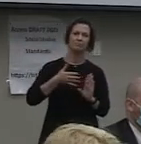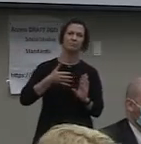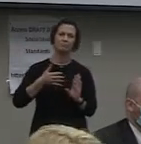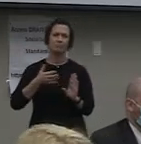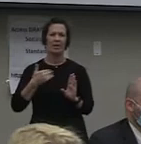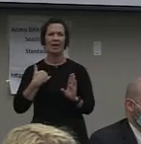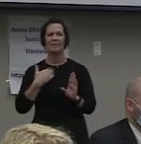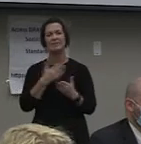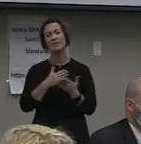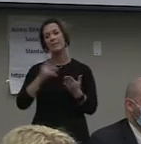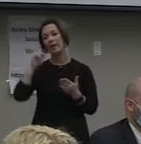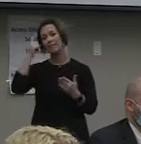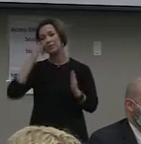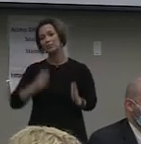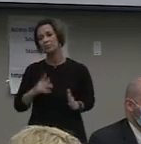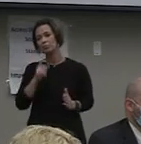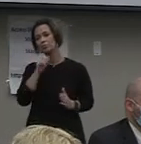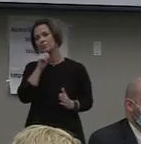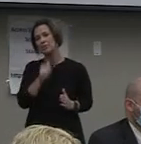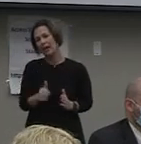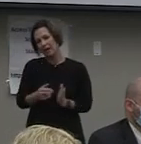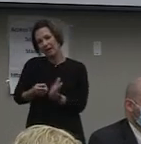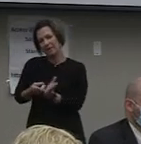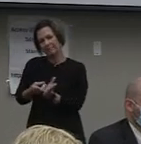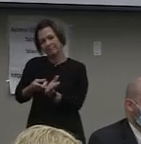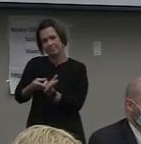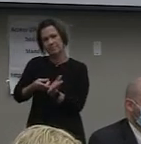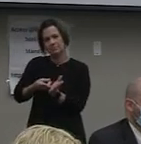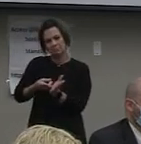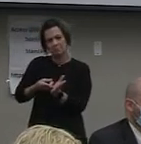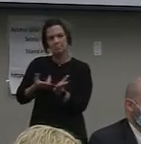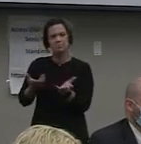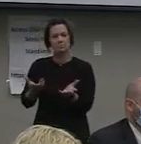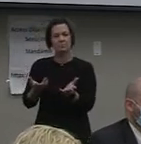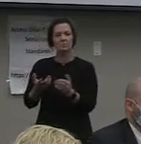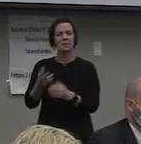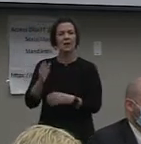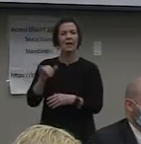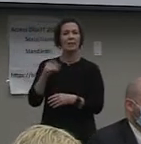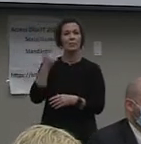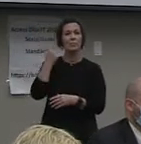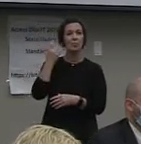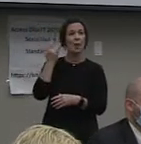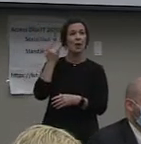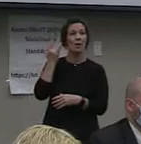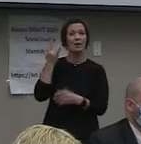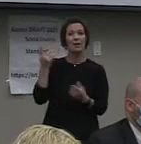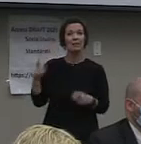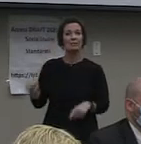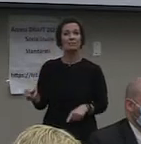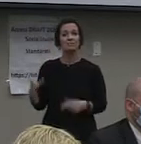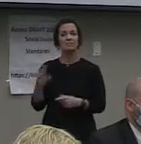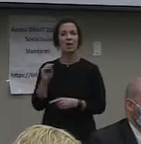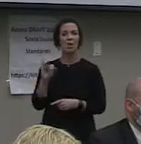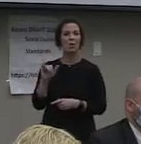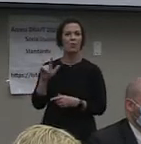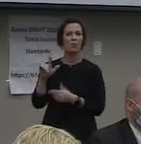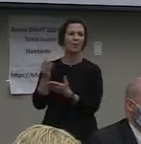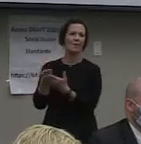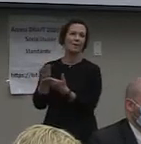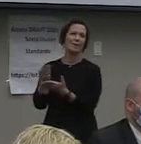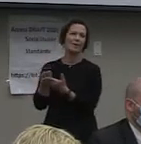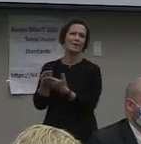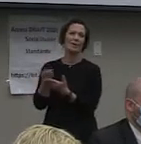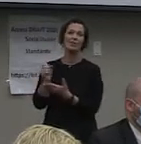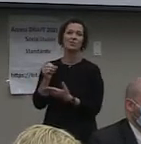interrupting, sometimes with some honest governors. And it all came about because of oil money. Oil money where you could tax the wealthy